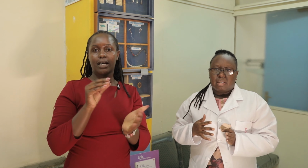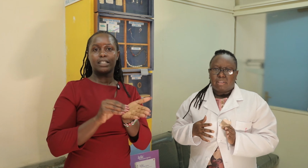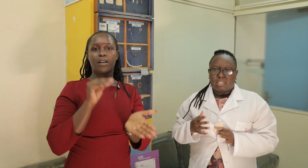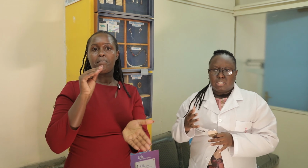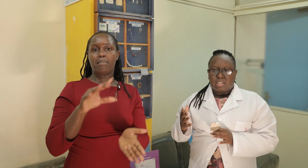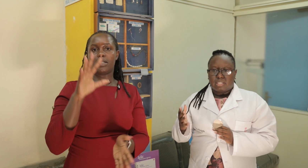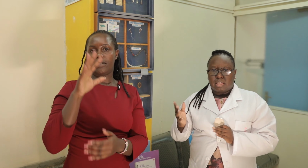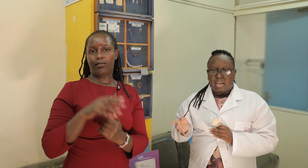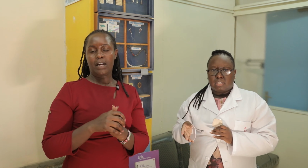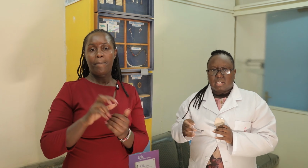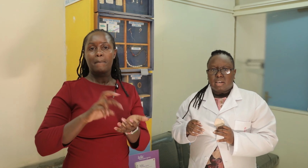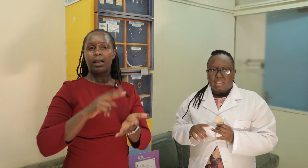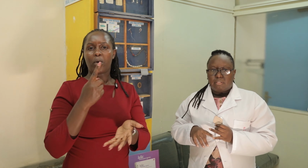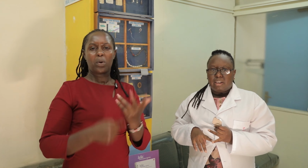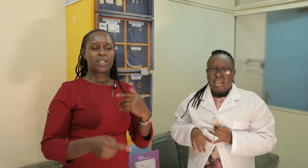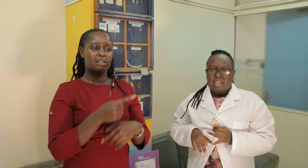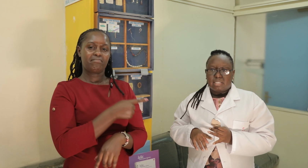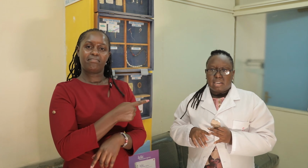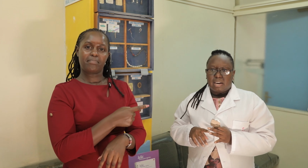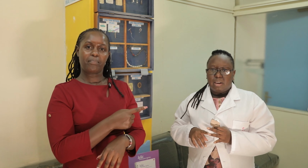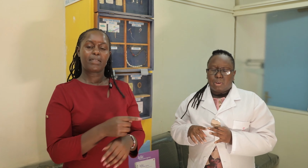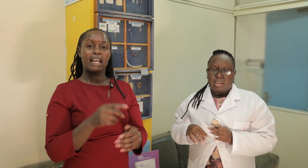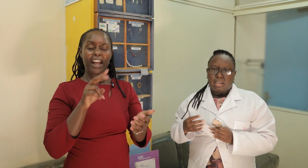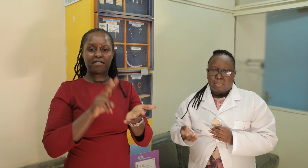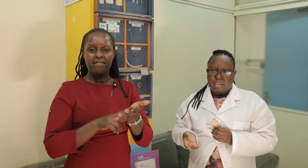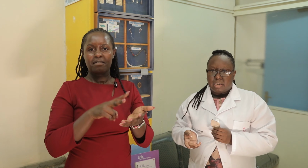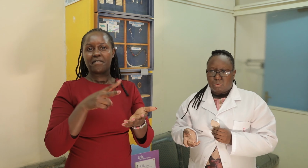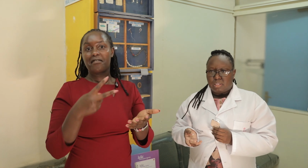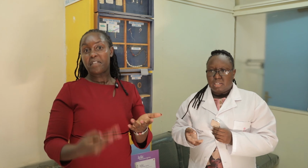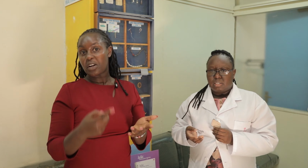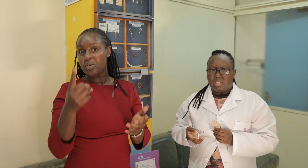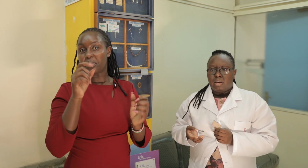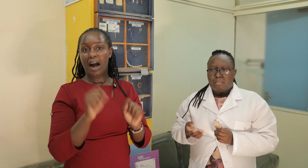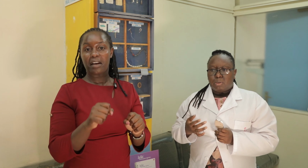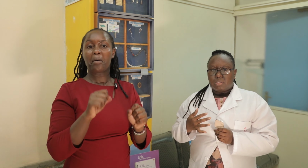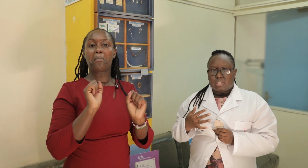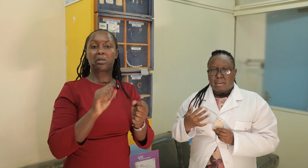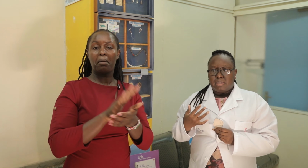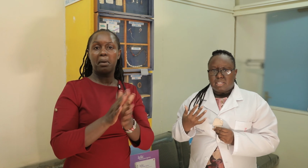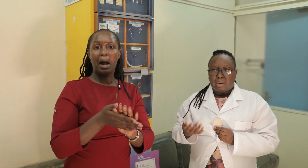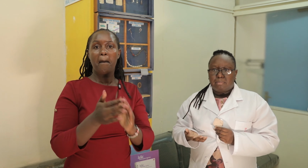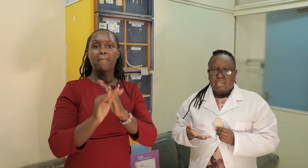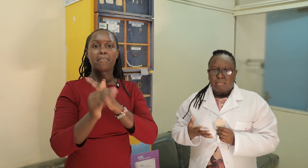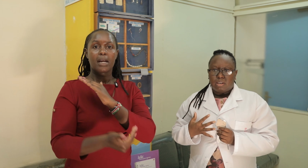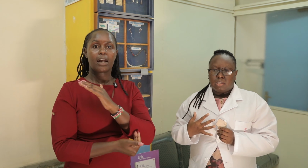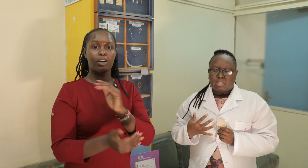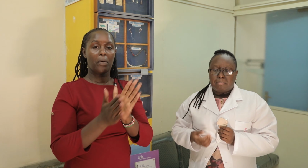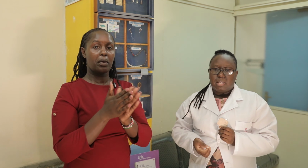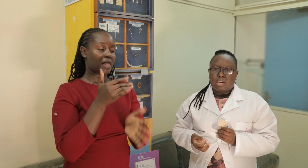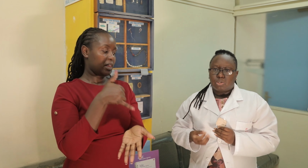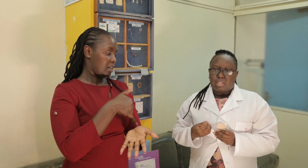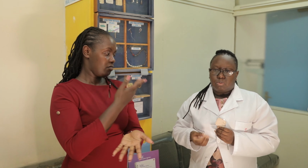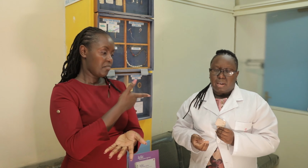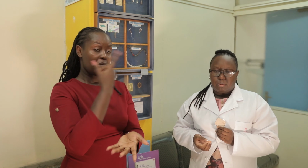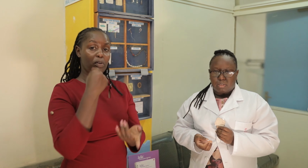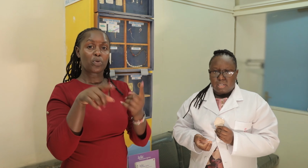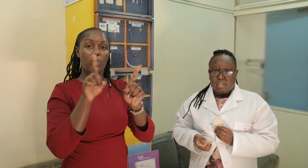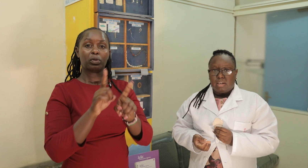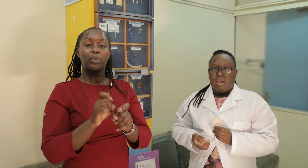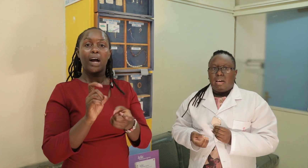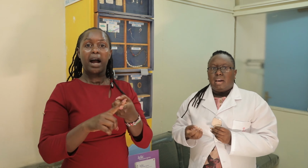a disadvantageous in that the failure rates are high. You can get pregnant with it because it can be disrupted even in some medication that